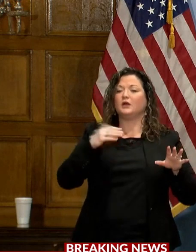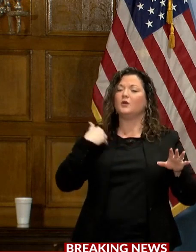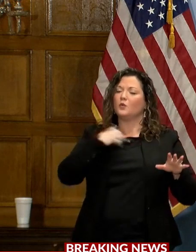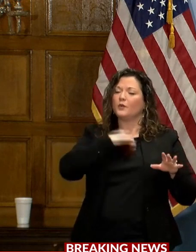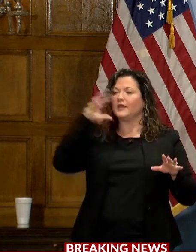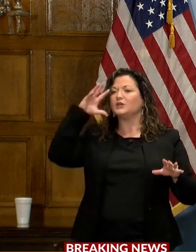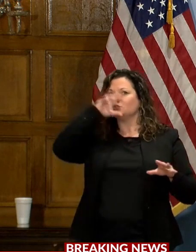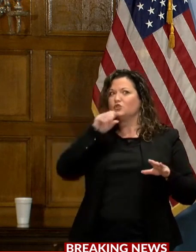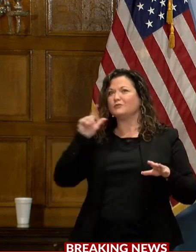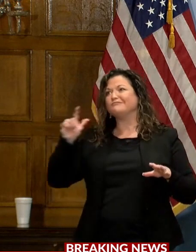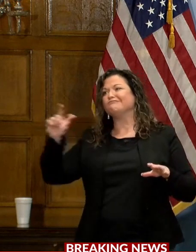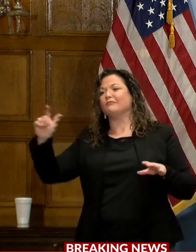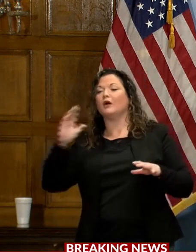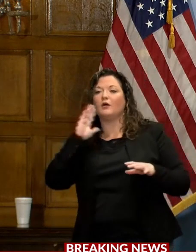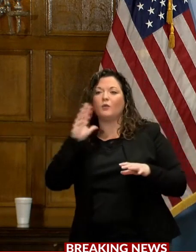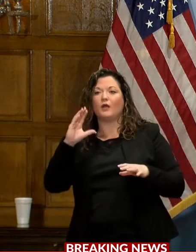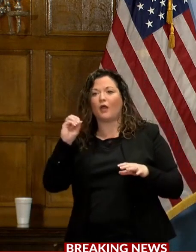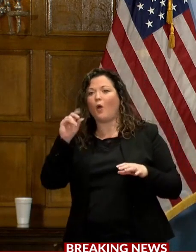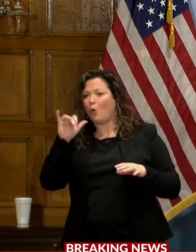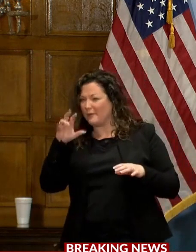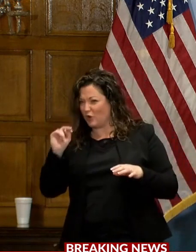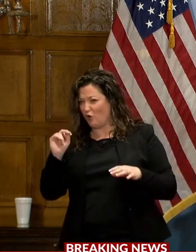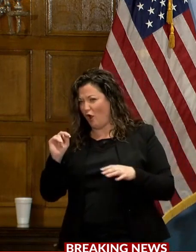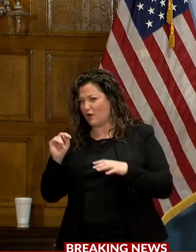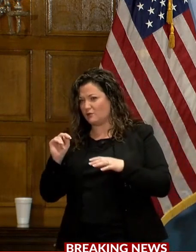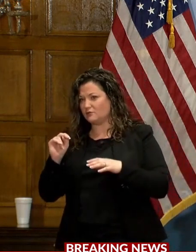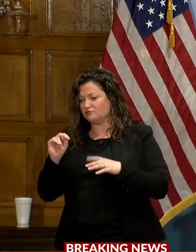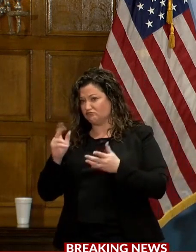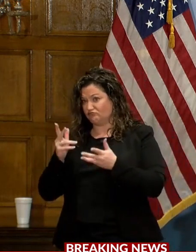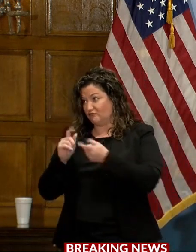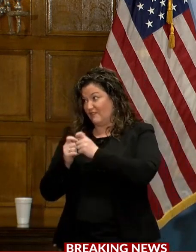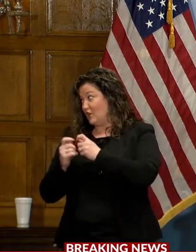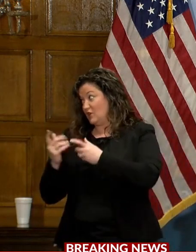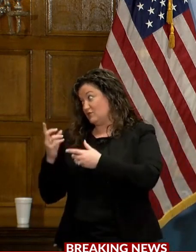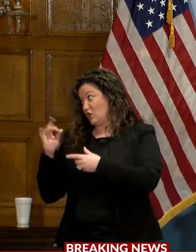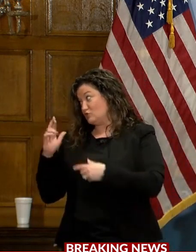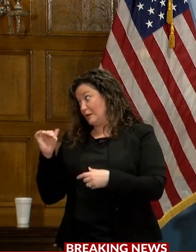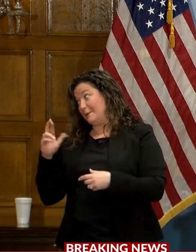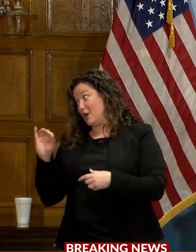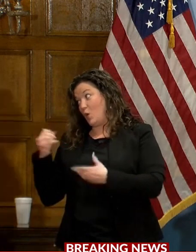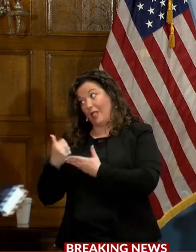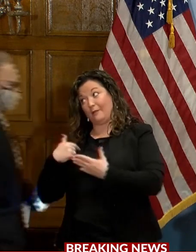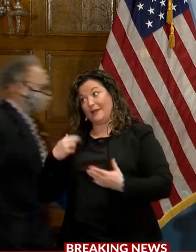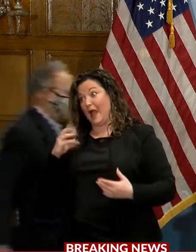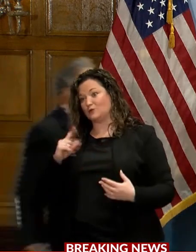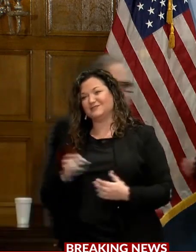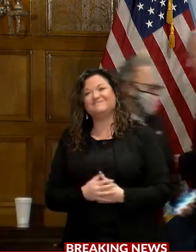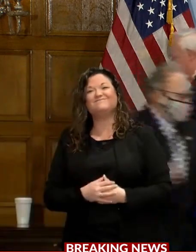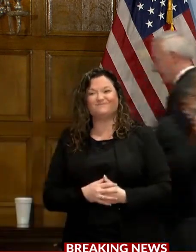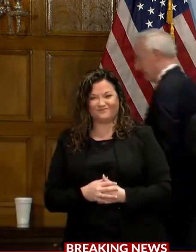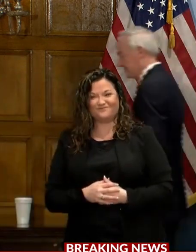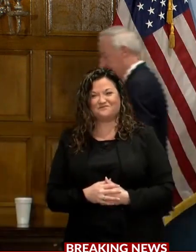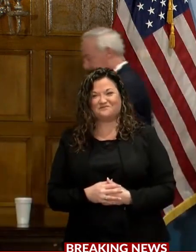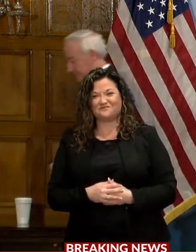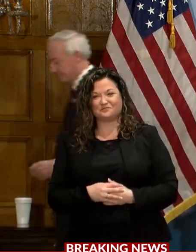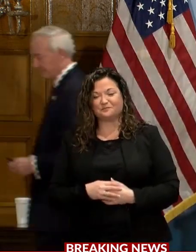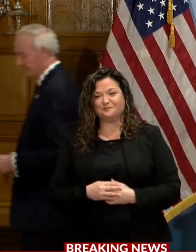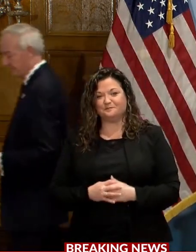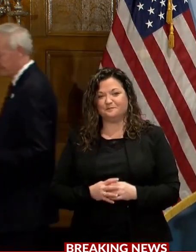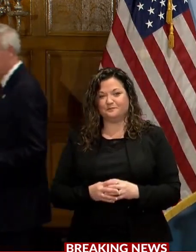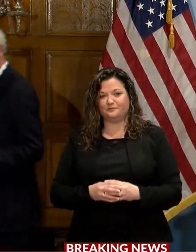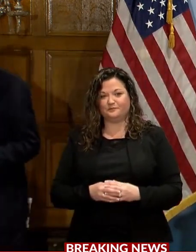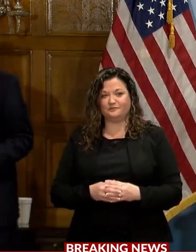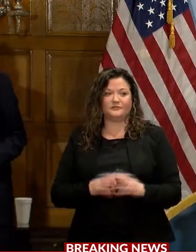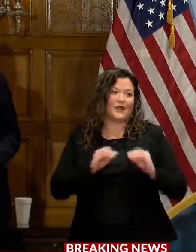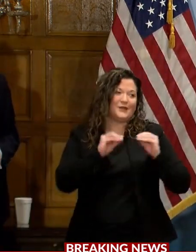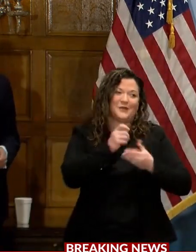the Omicron variant. Dr. Romero, you better help me out here. No